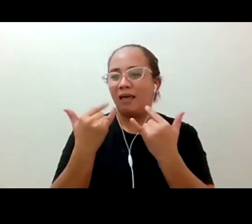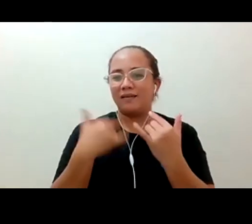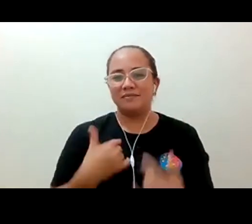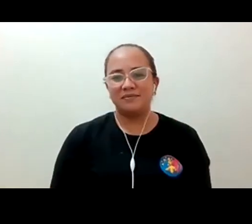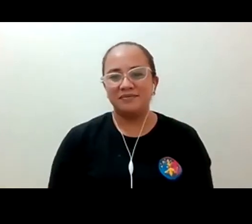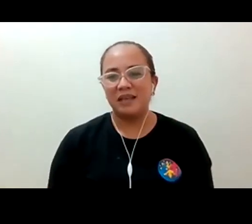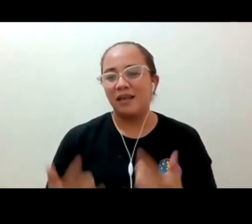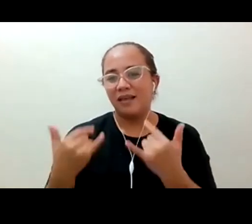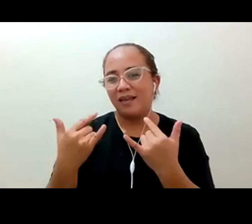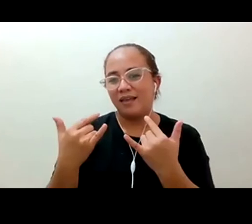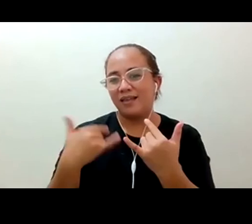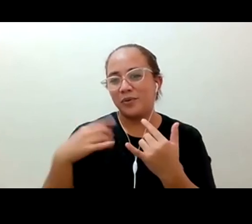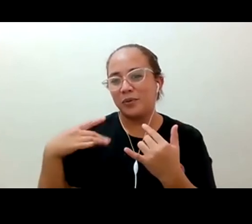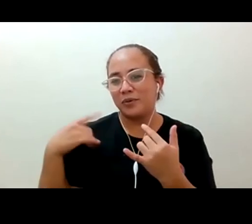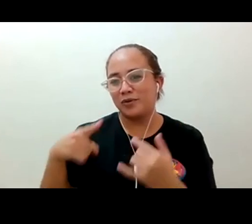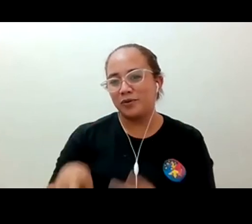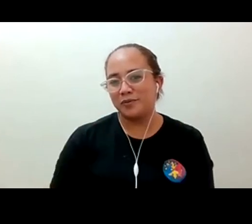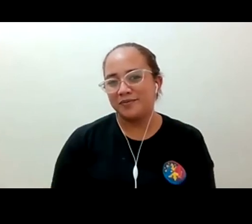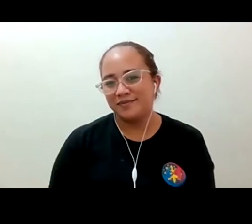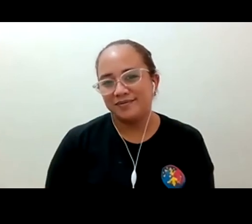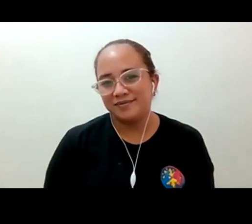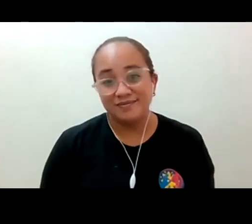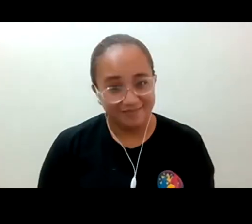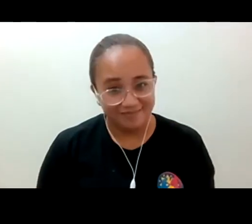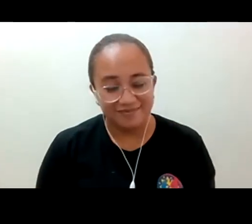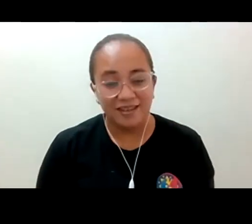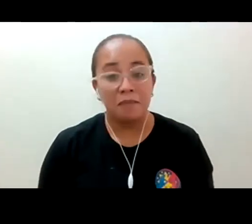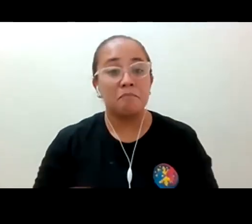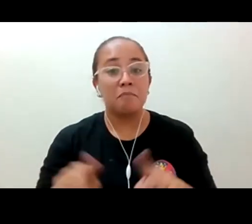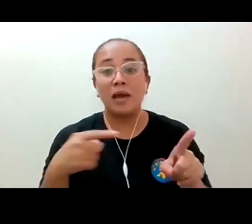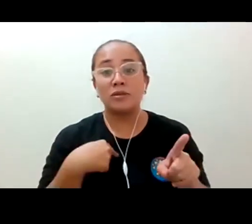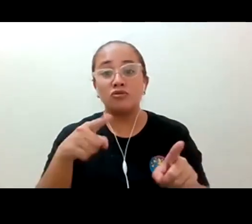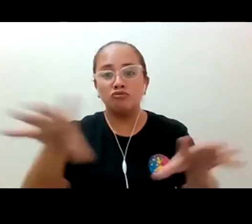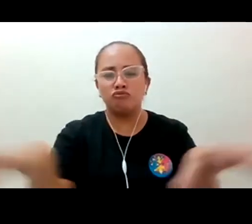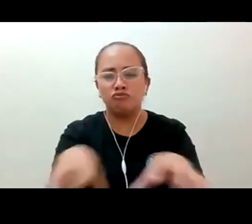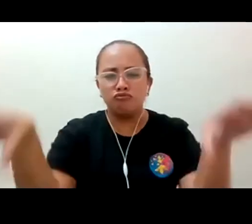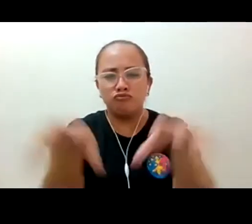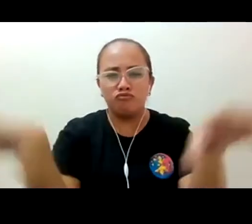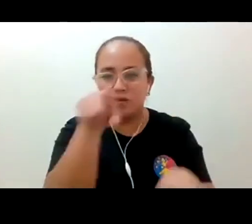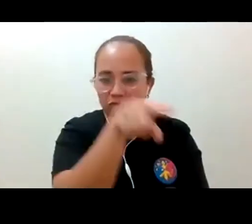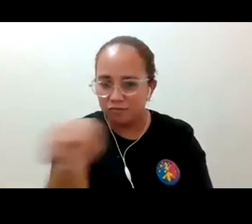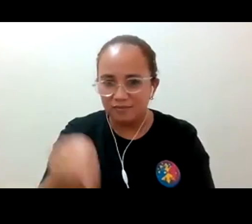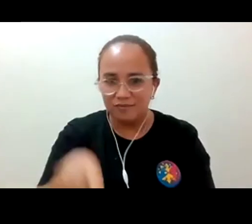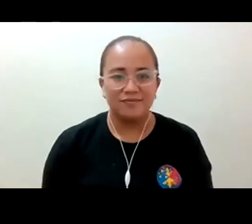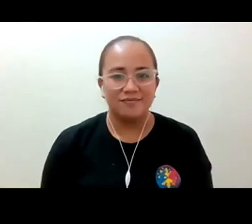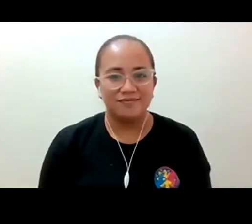killing time, waiting for you. But you will be working very hard.